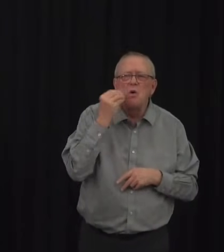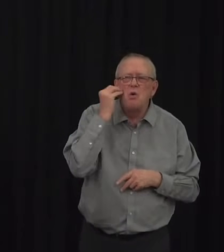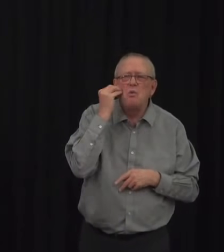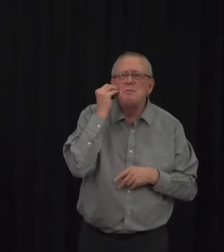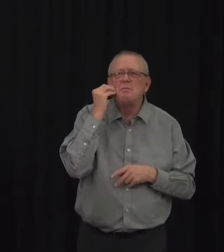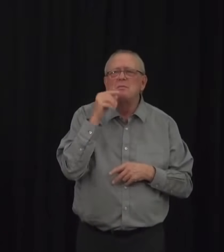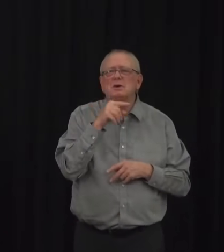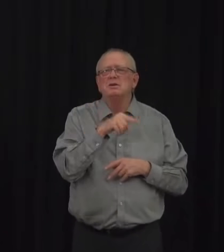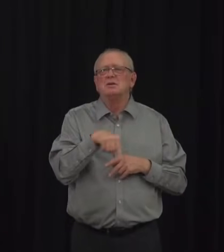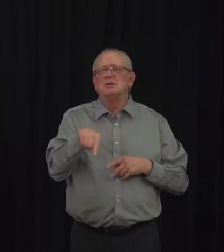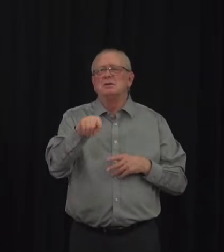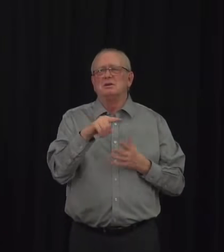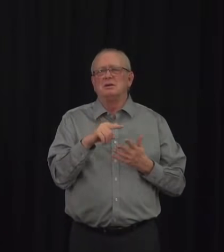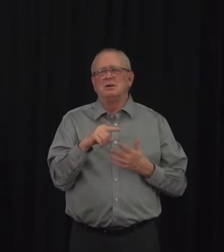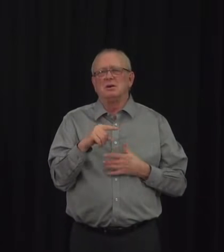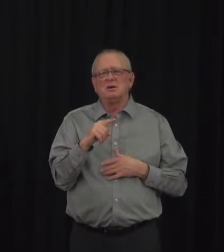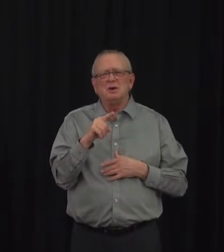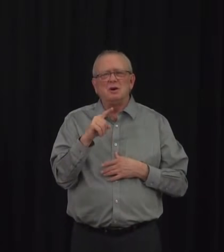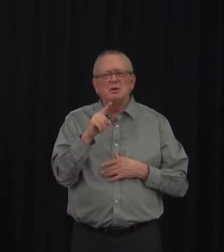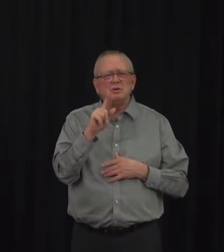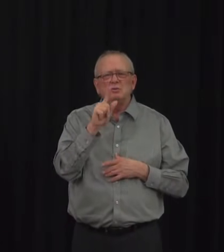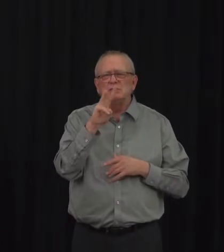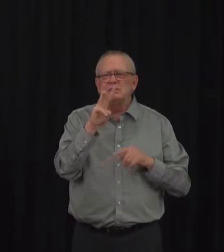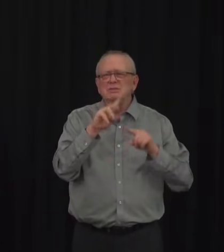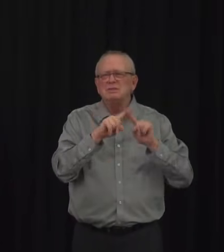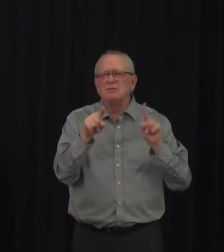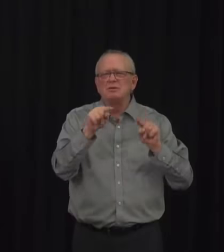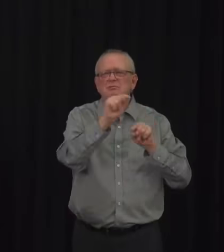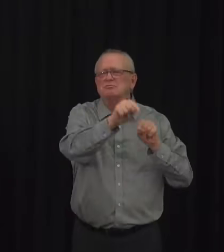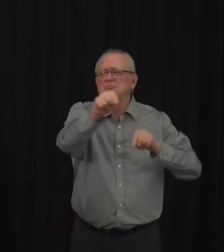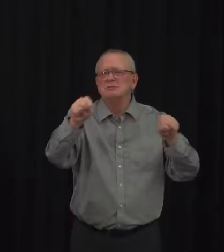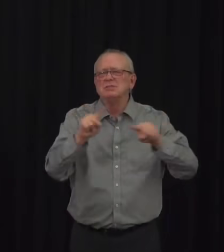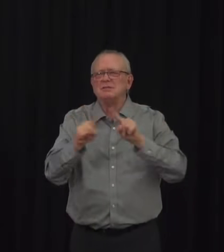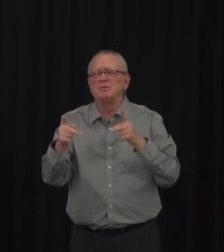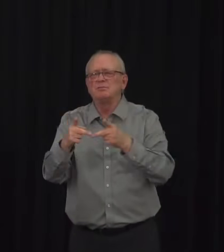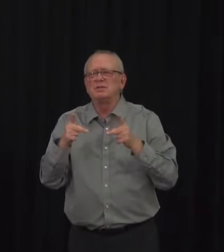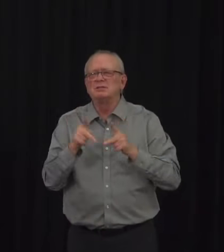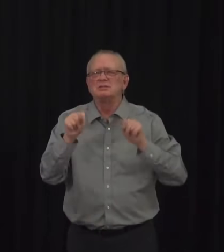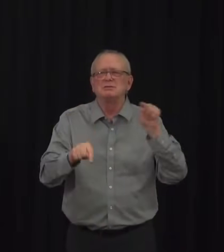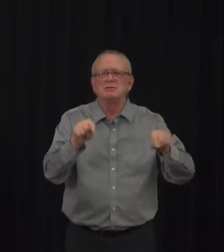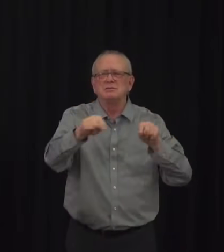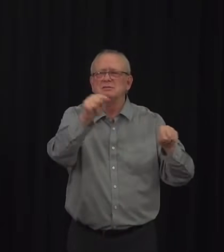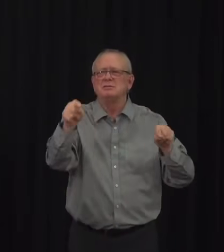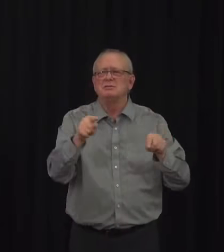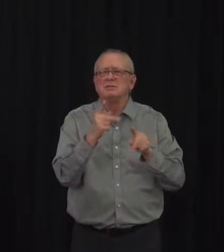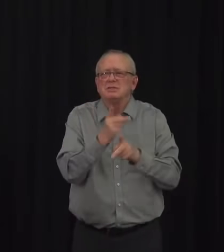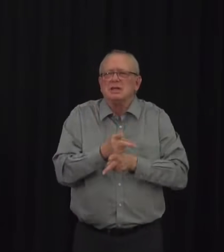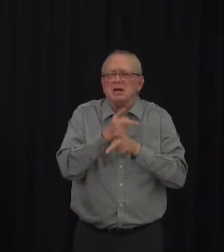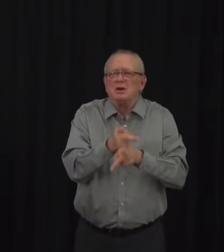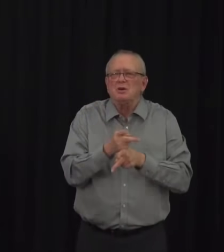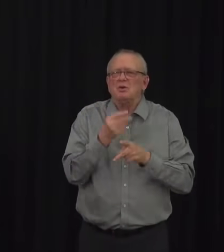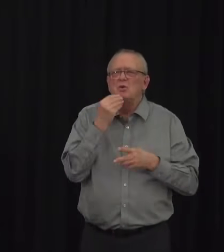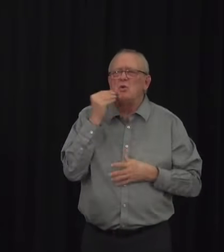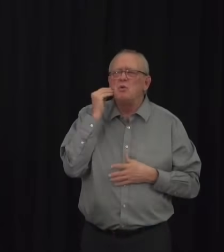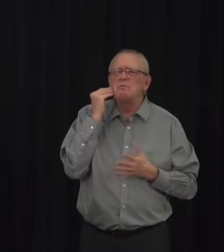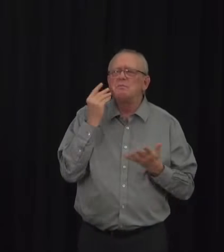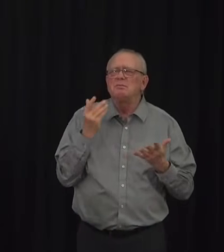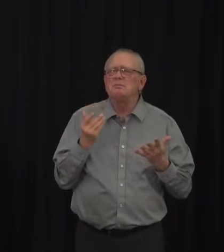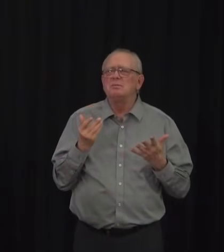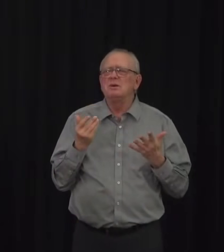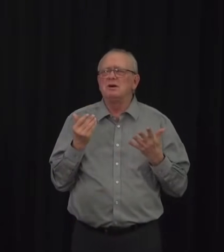them at 26 different locations. What did operators say to you to convince you that these exemptions were